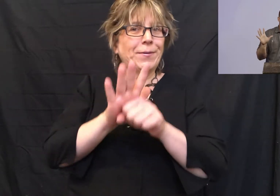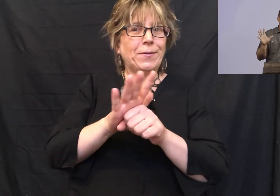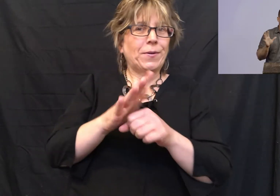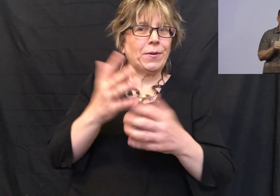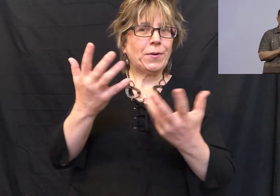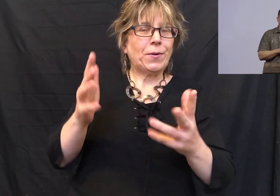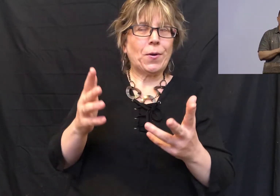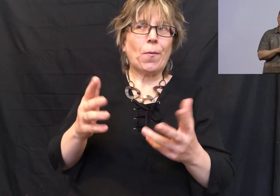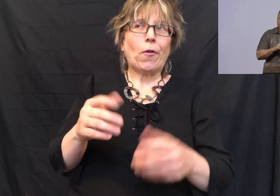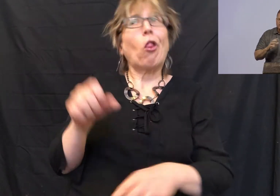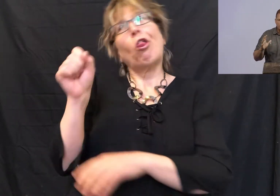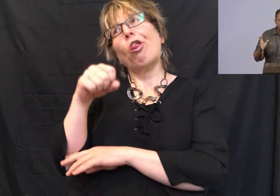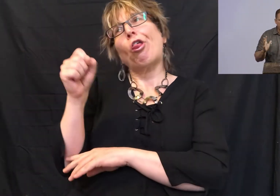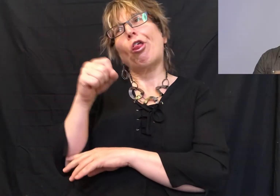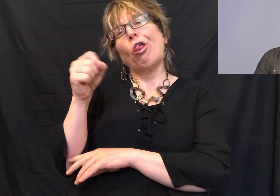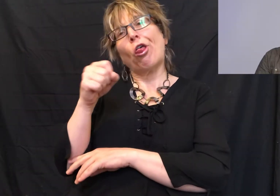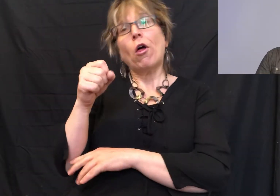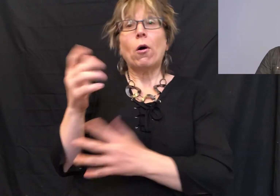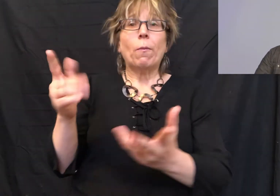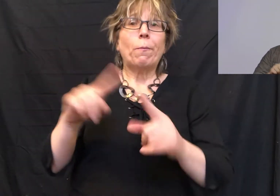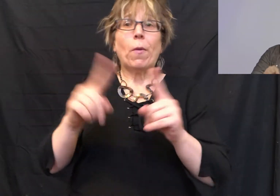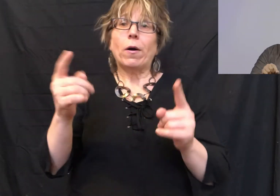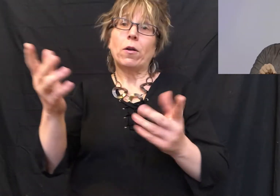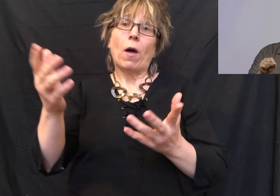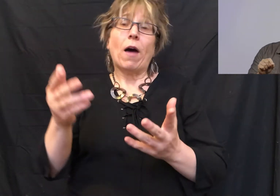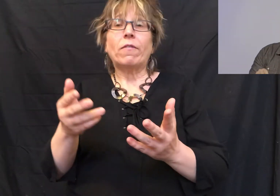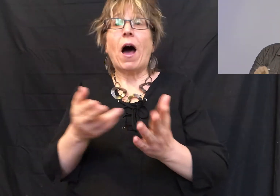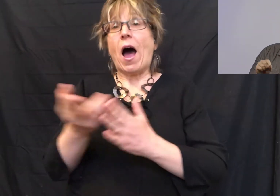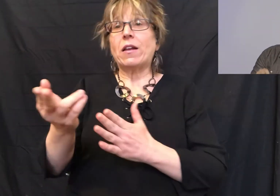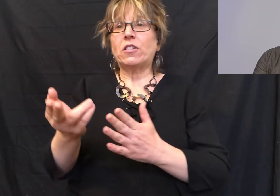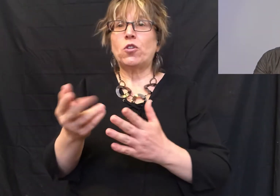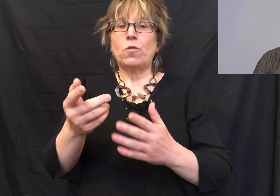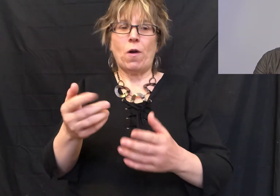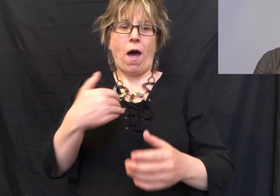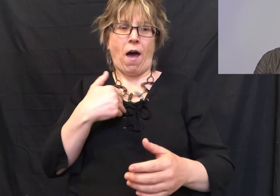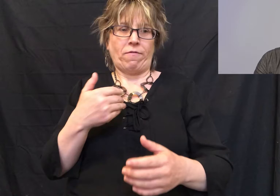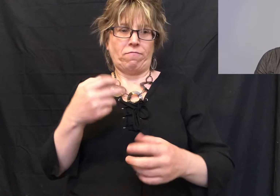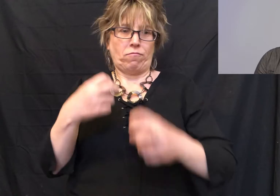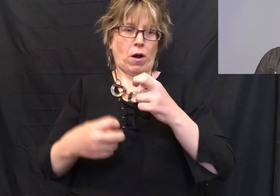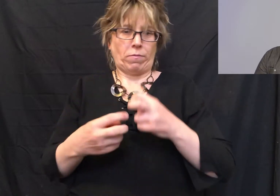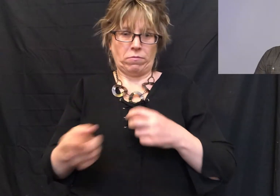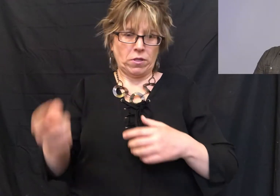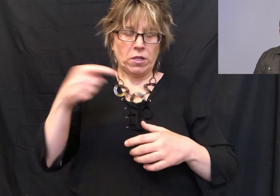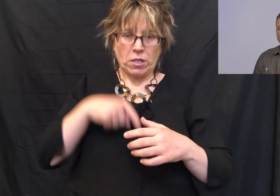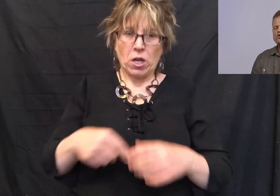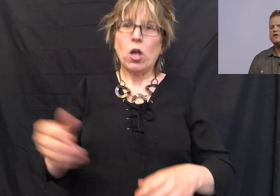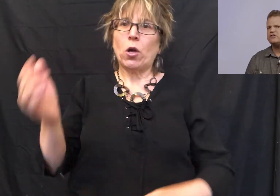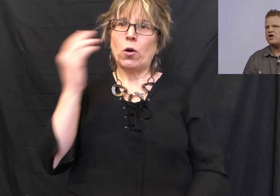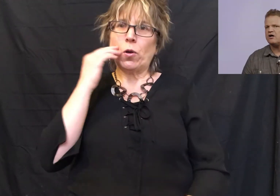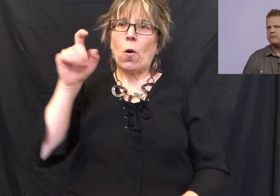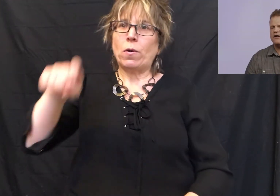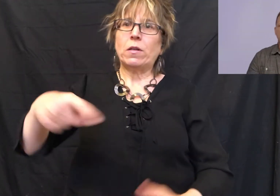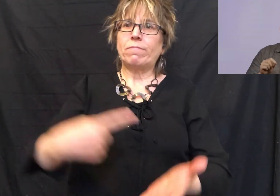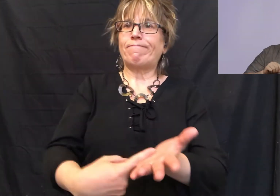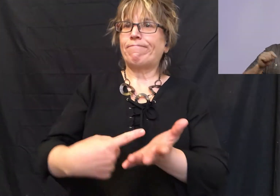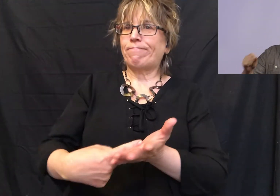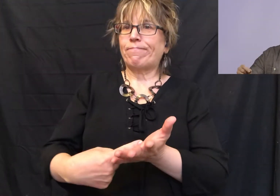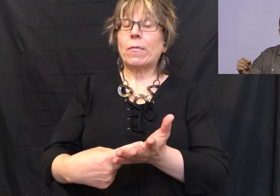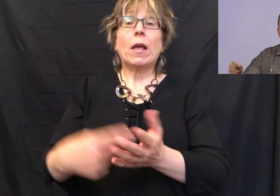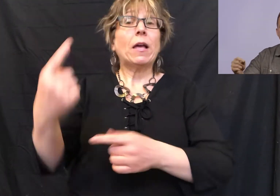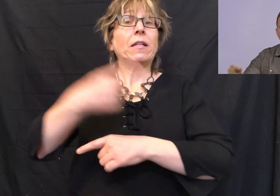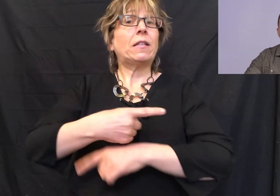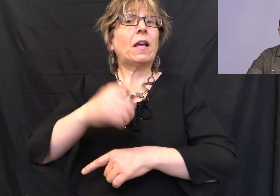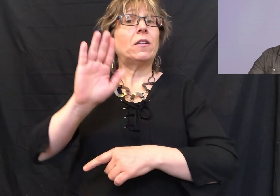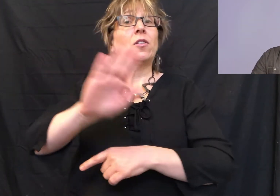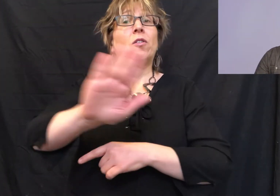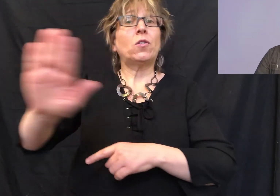don't want to nod your head yes, or you want to be honest about that. But you've got some stuff way down deep inside you know you need to talk about. There's